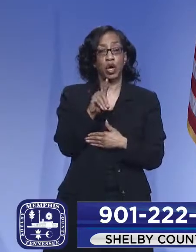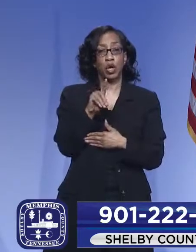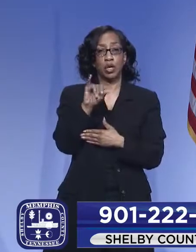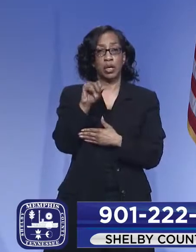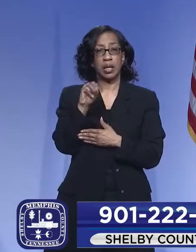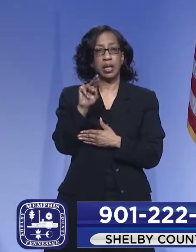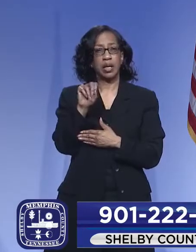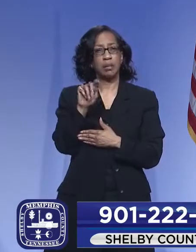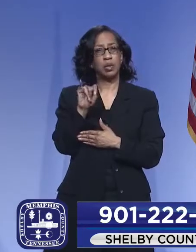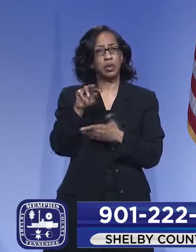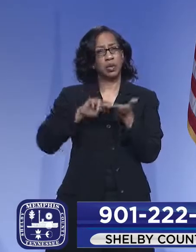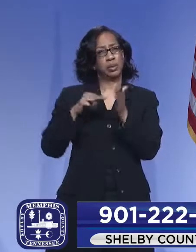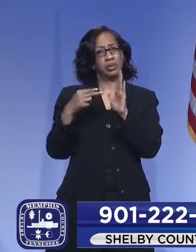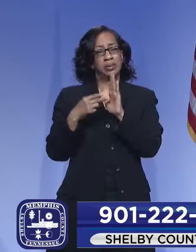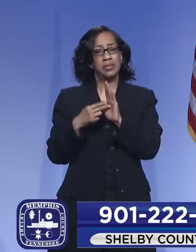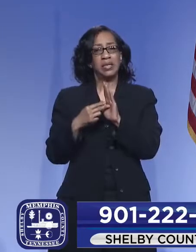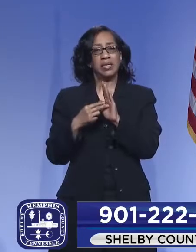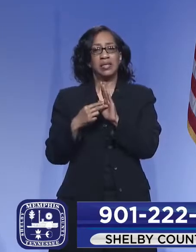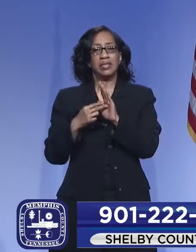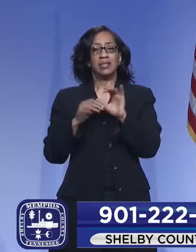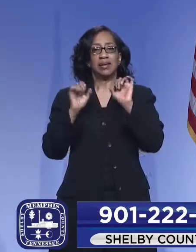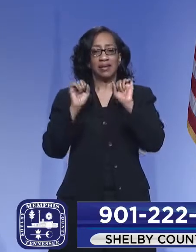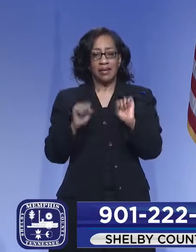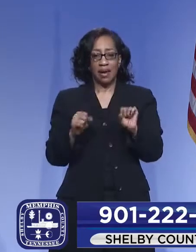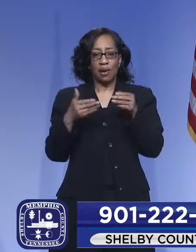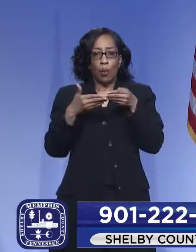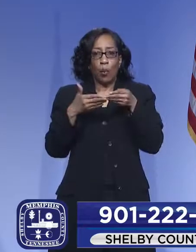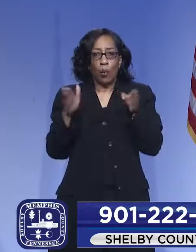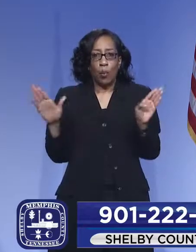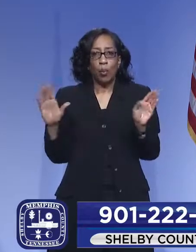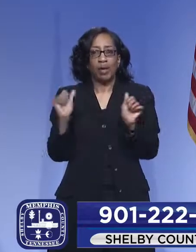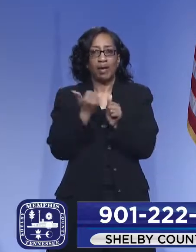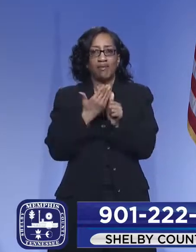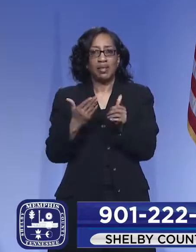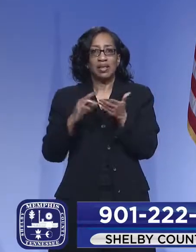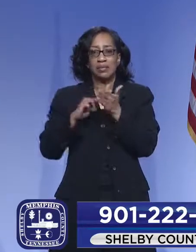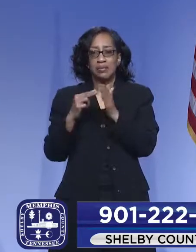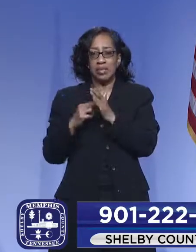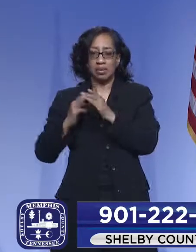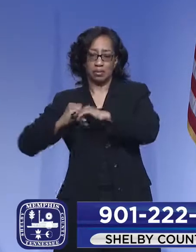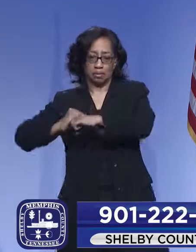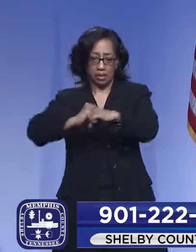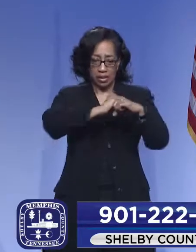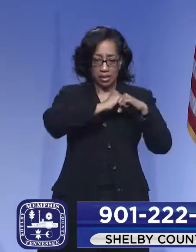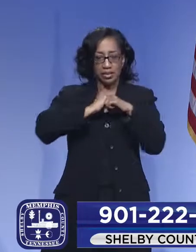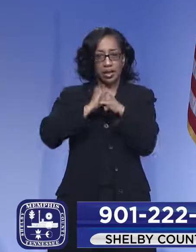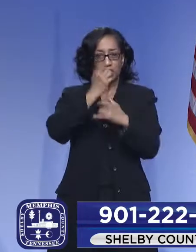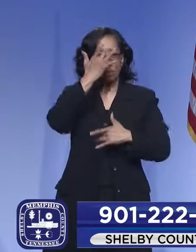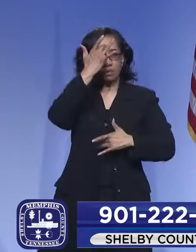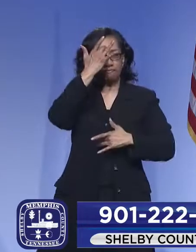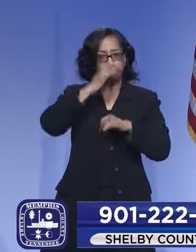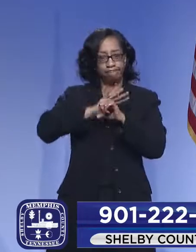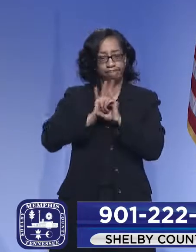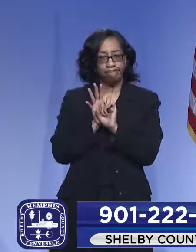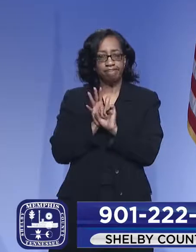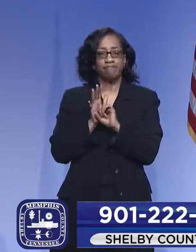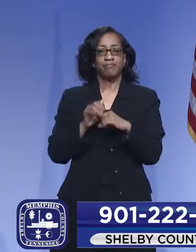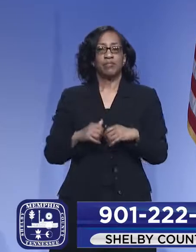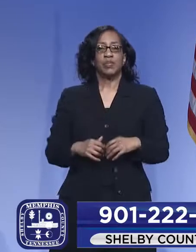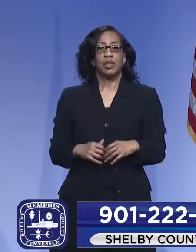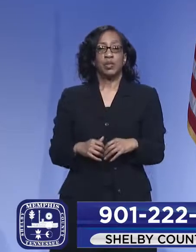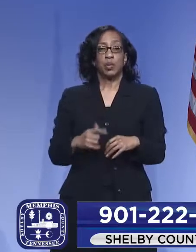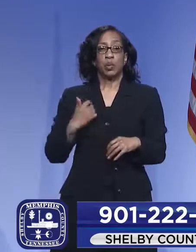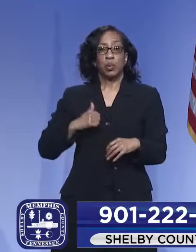comfortable place, like 80 or 85% of those who could get vaccinated to do so. And so we will continue